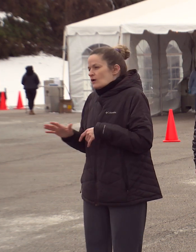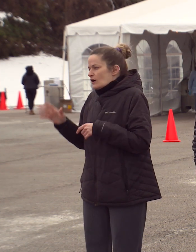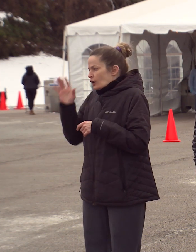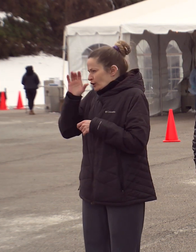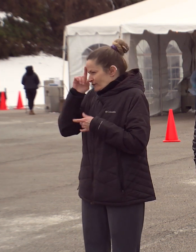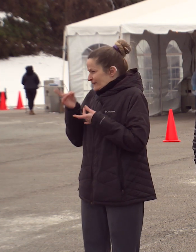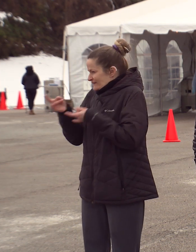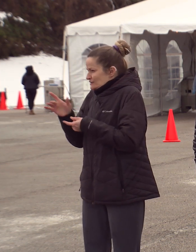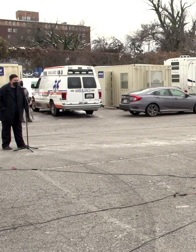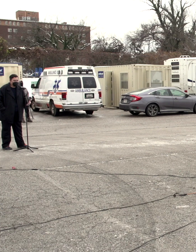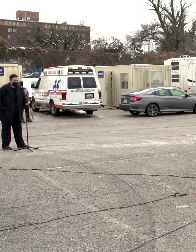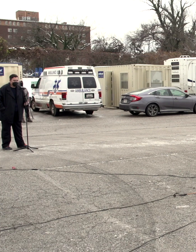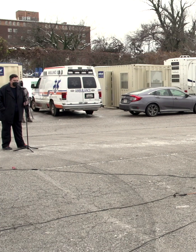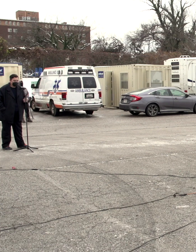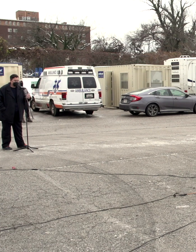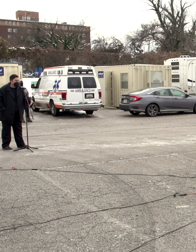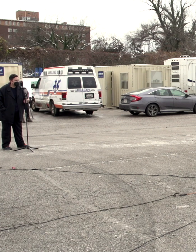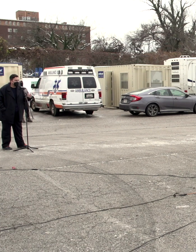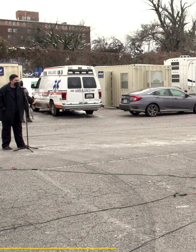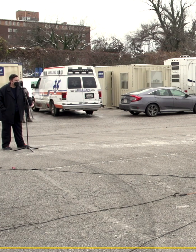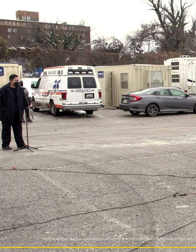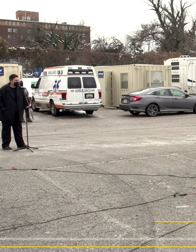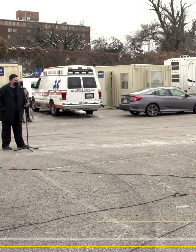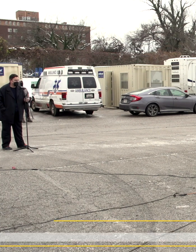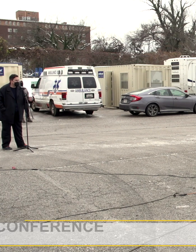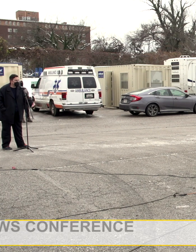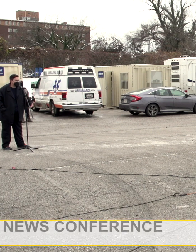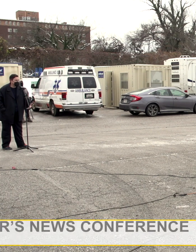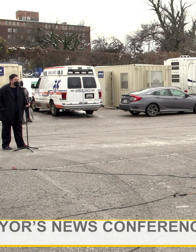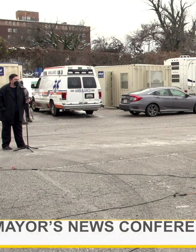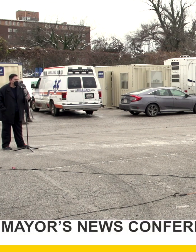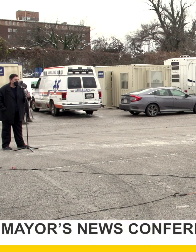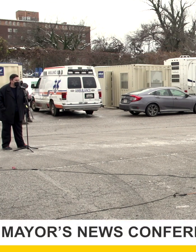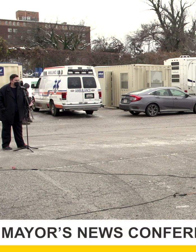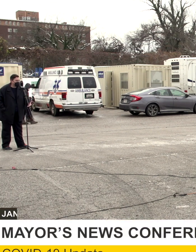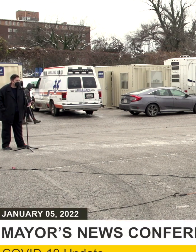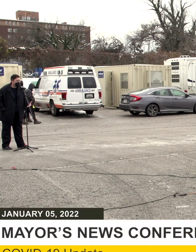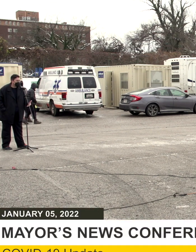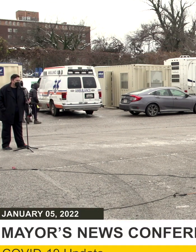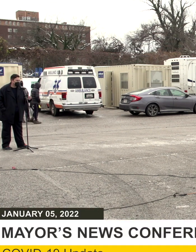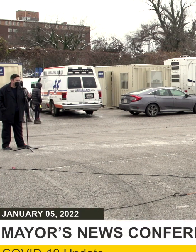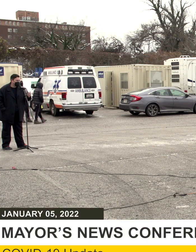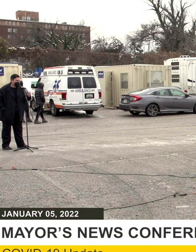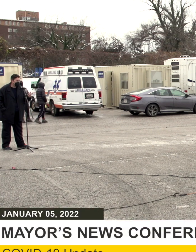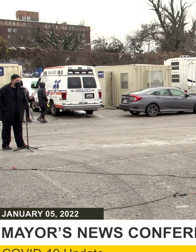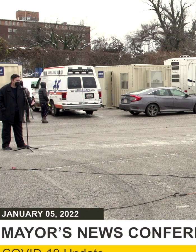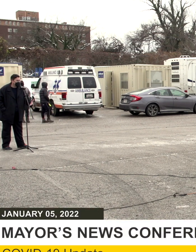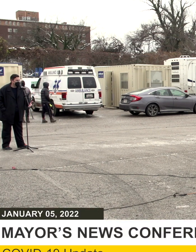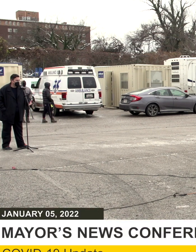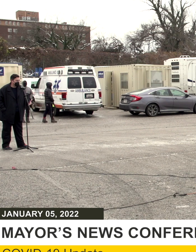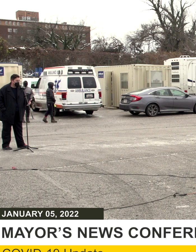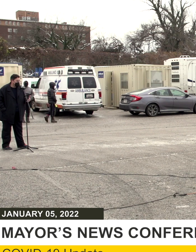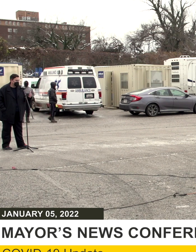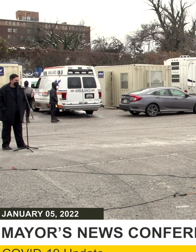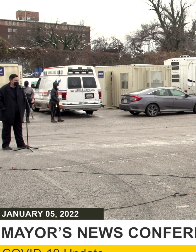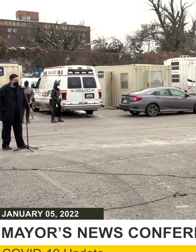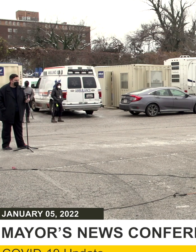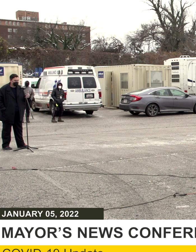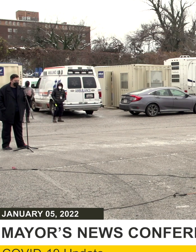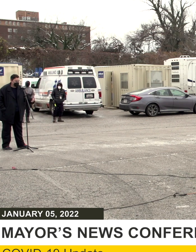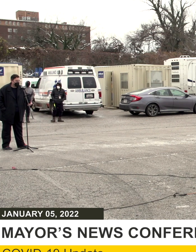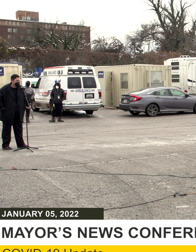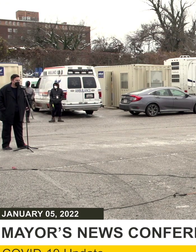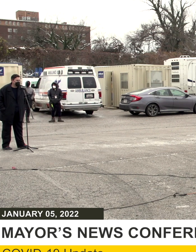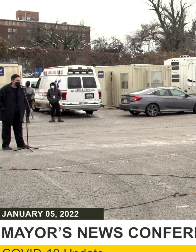but are there any particular groups, age groups, areas that you're concerned about, or is it just everybody right now with